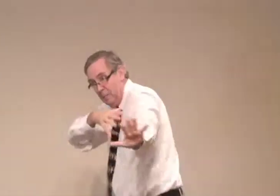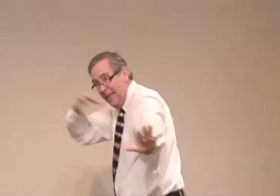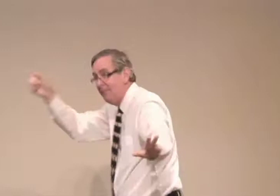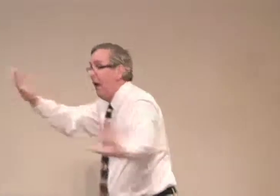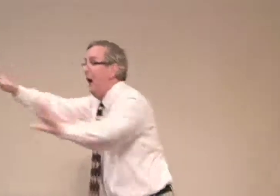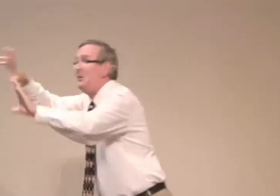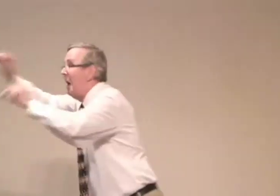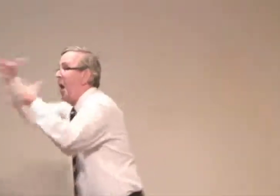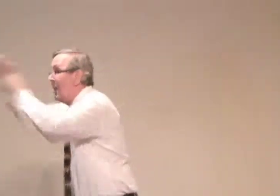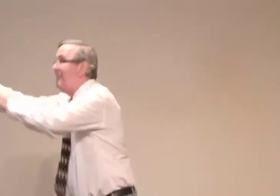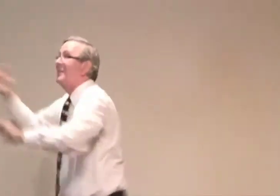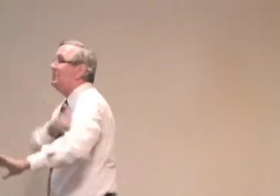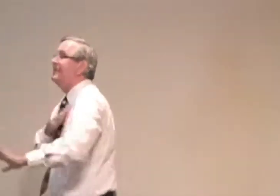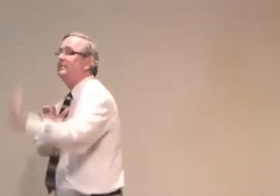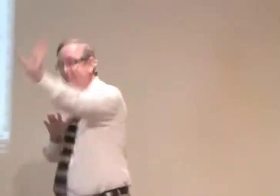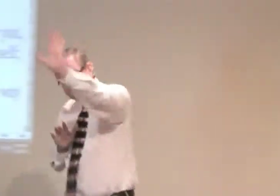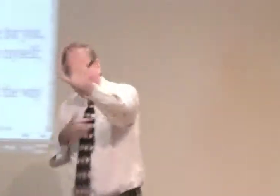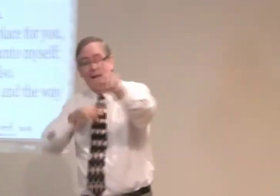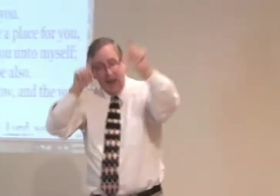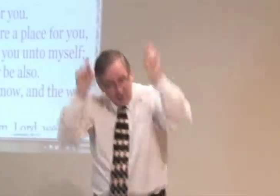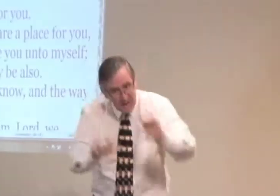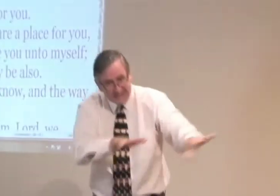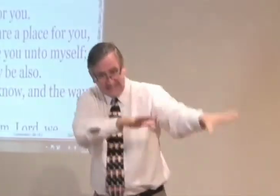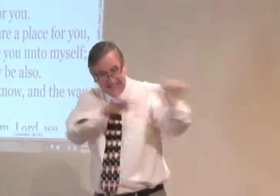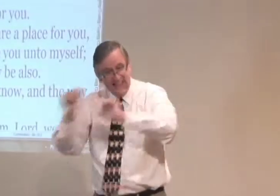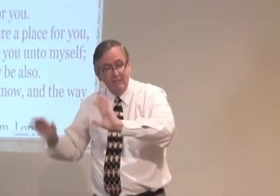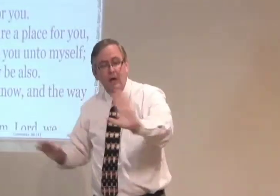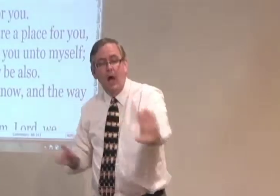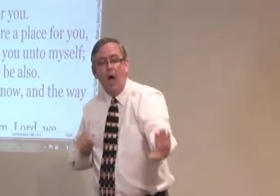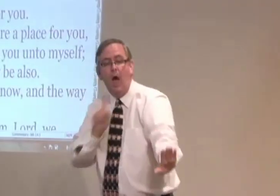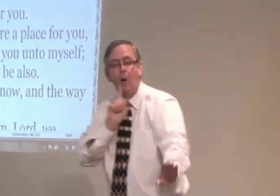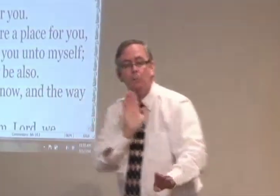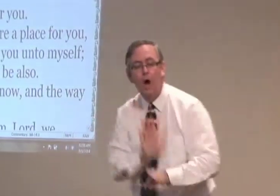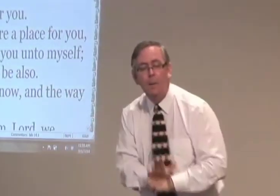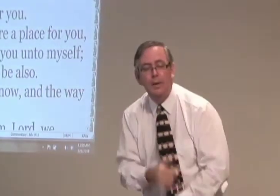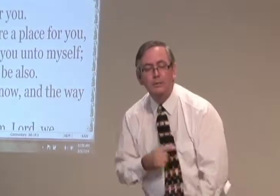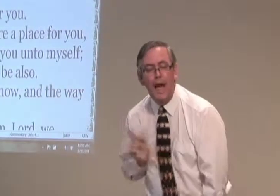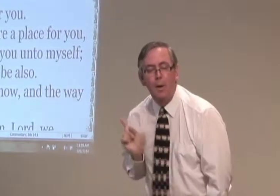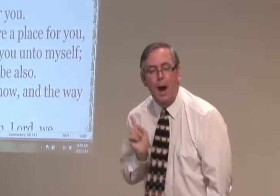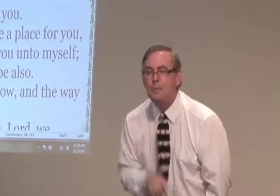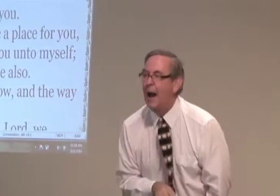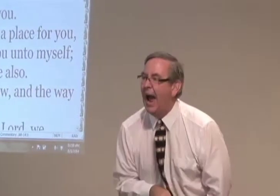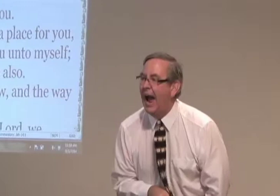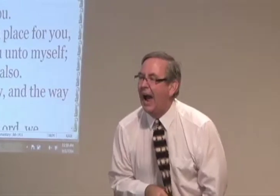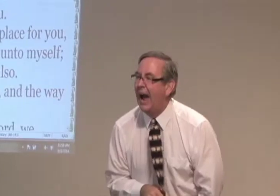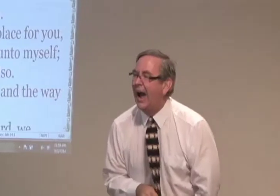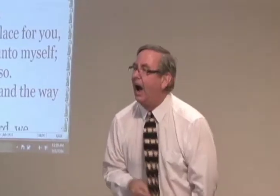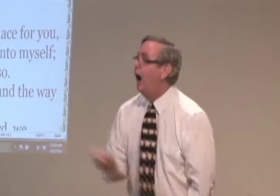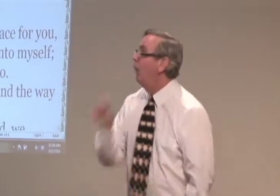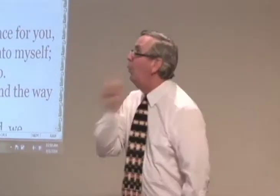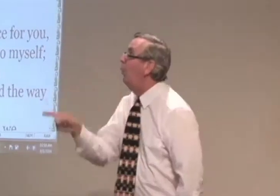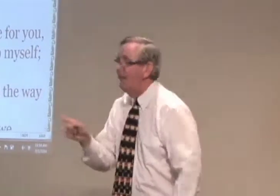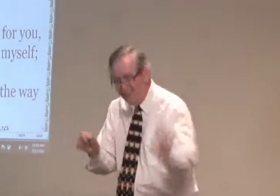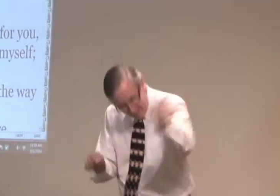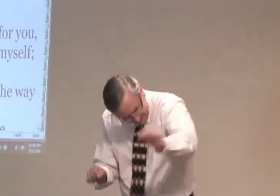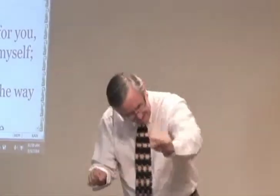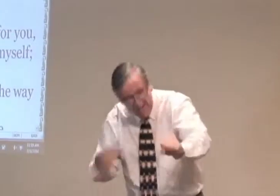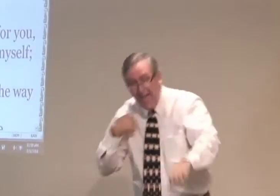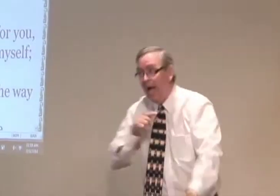promise. He says I'm leaving and they're saying no, don't go. Don't leave us. He says I'm going to promise you that I will come back.